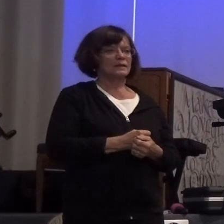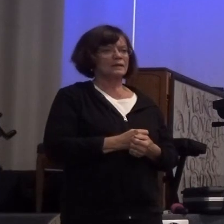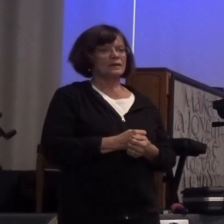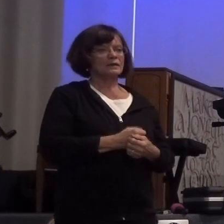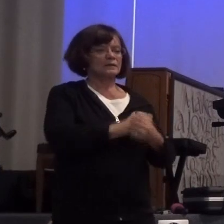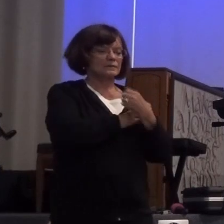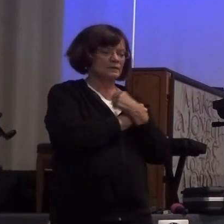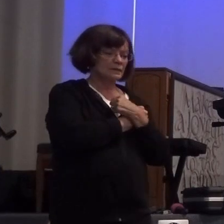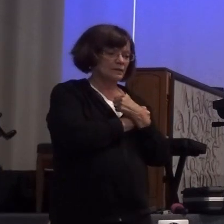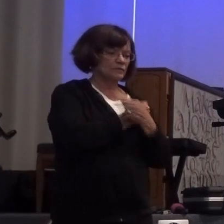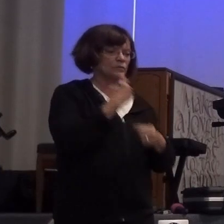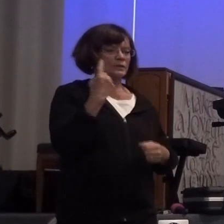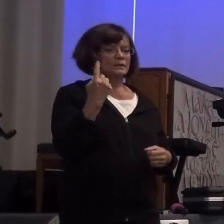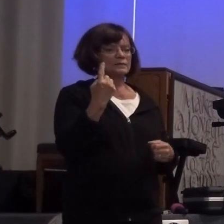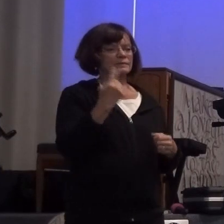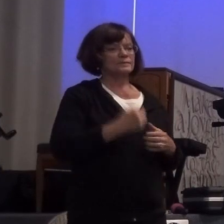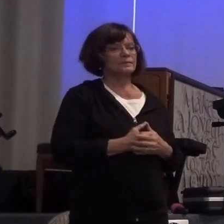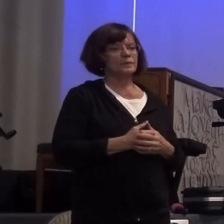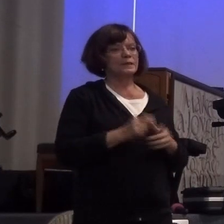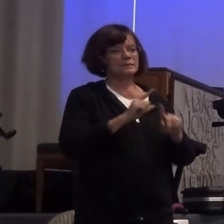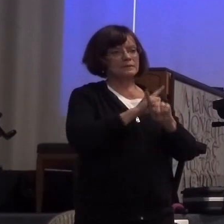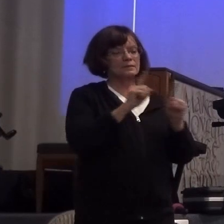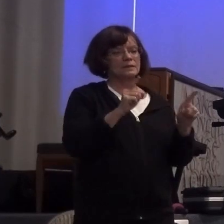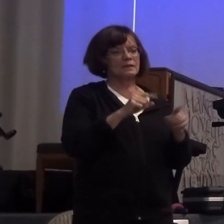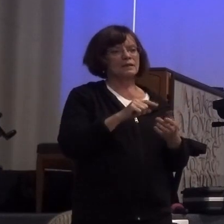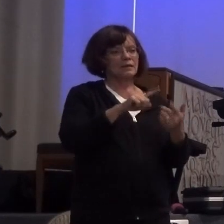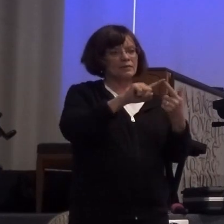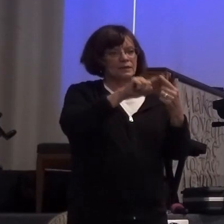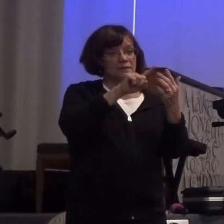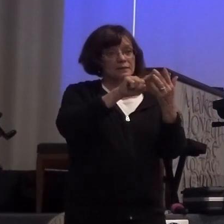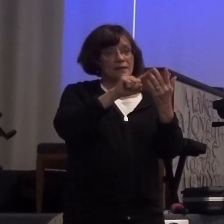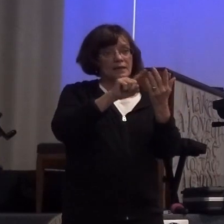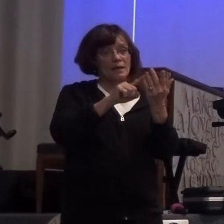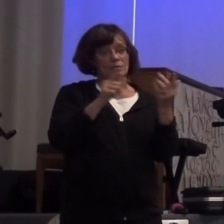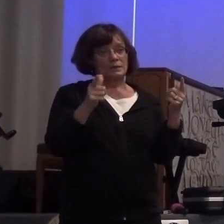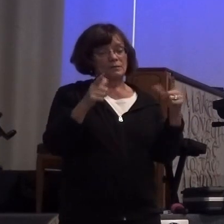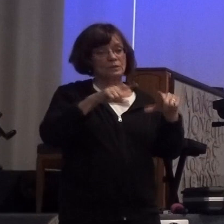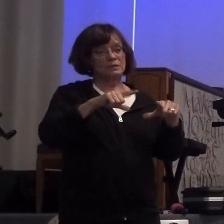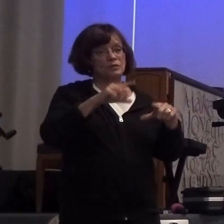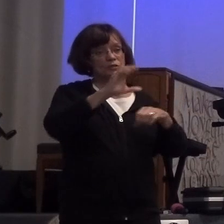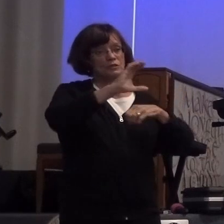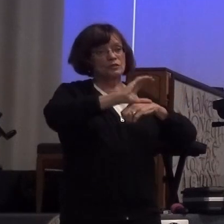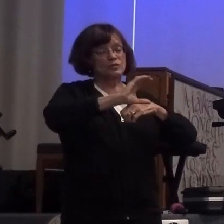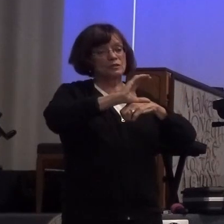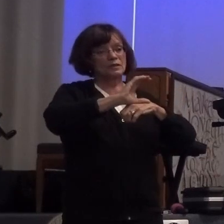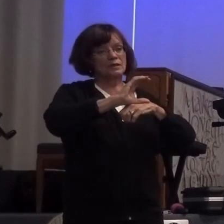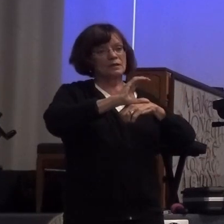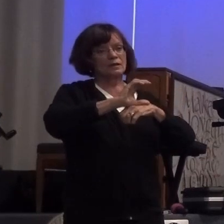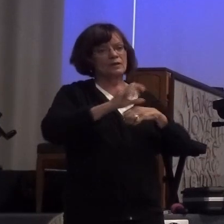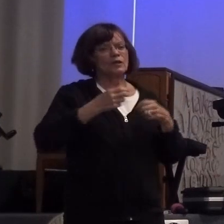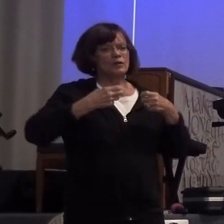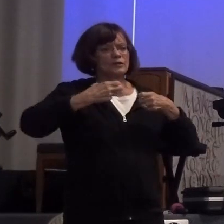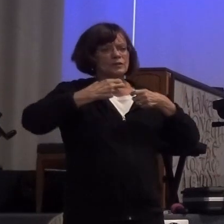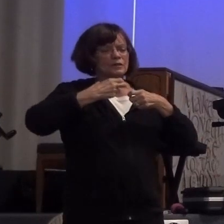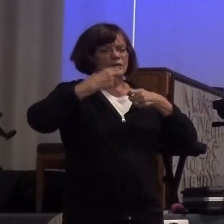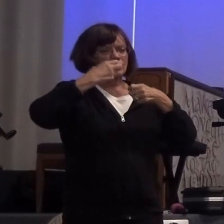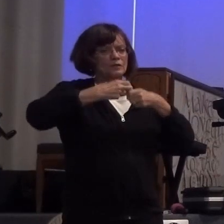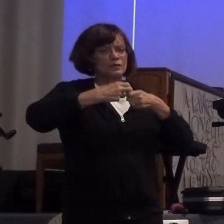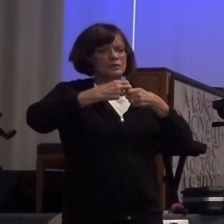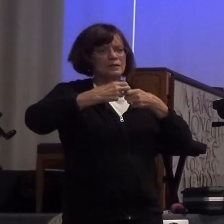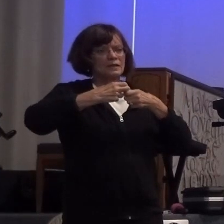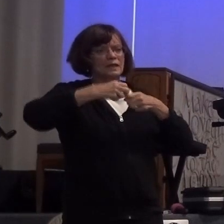hands that God would actually cause. But there's things that happen within the church when people, you know, slander you, or people outside the